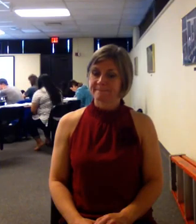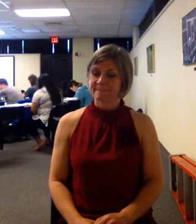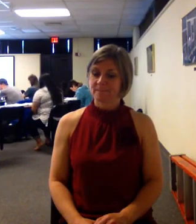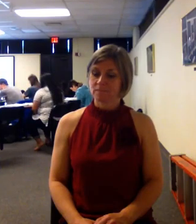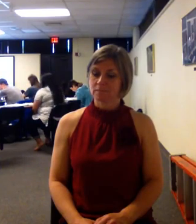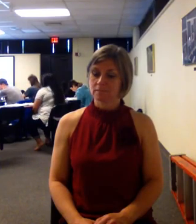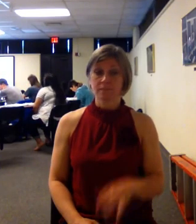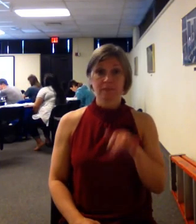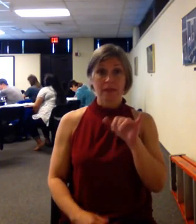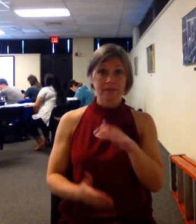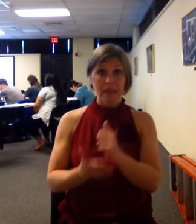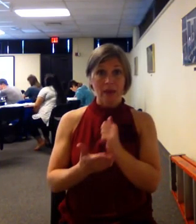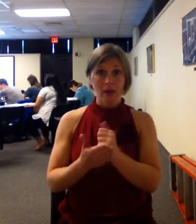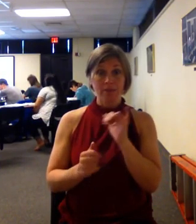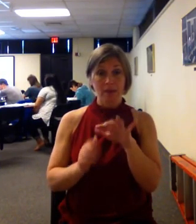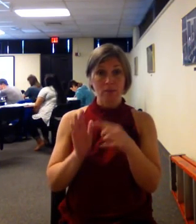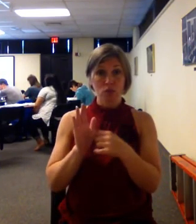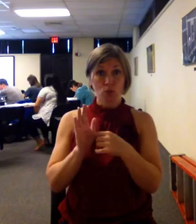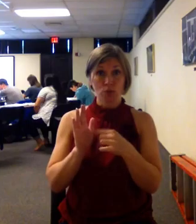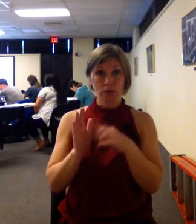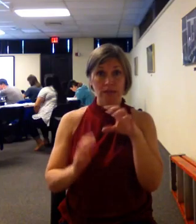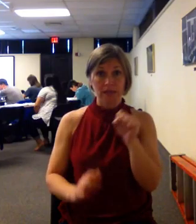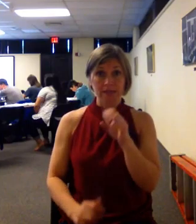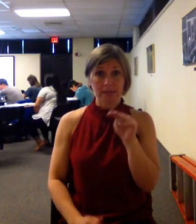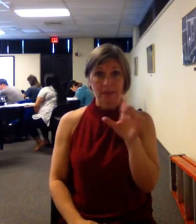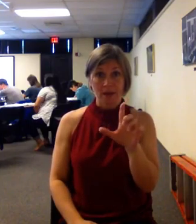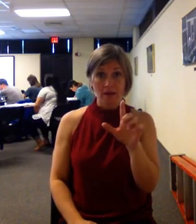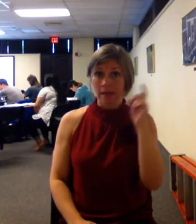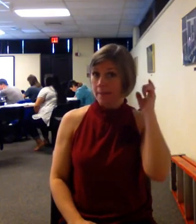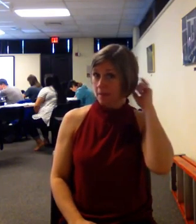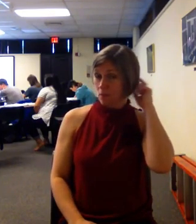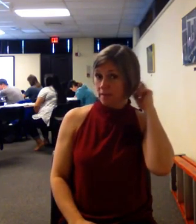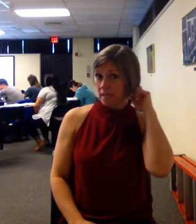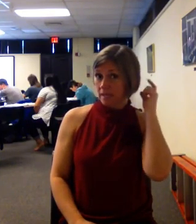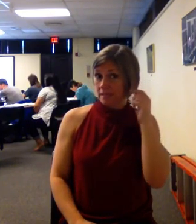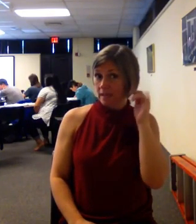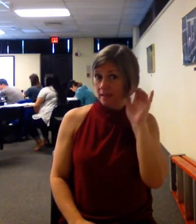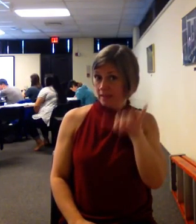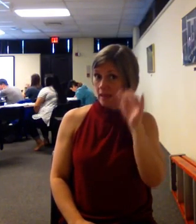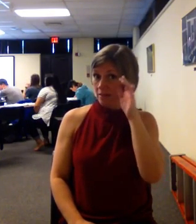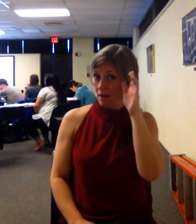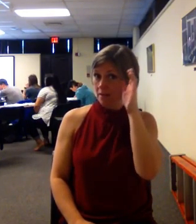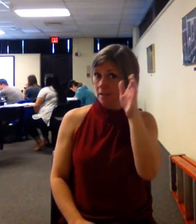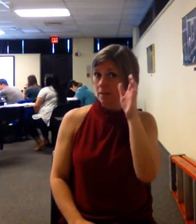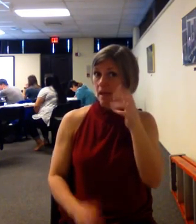Does it help that I'm showing you the whole SML equation? Does it make more sense where this concept is fitting in than with what he's giving you?